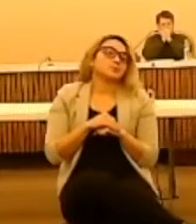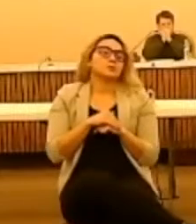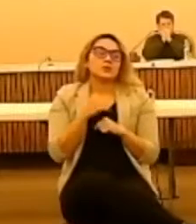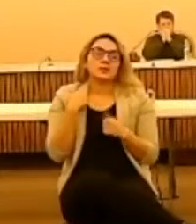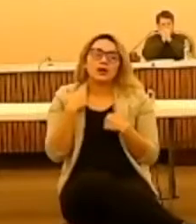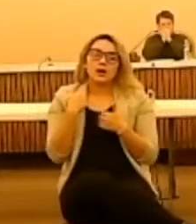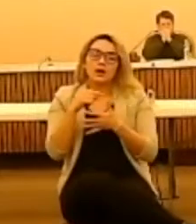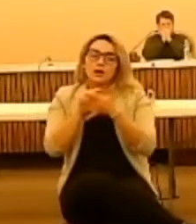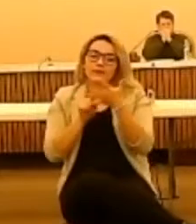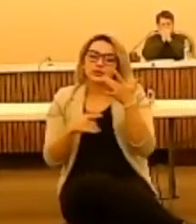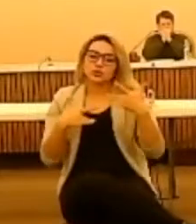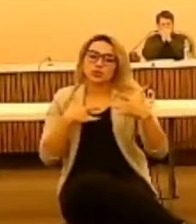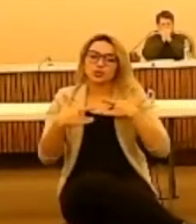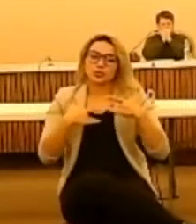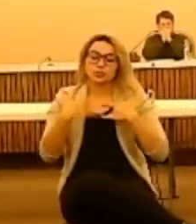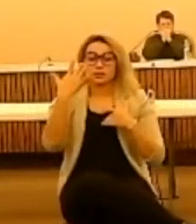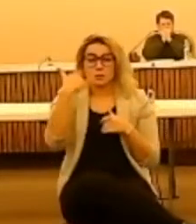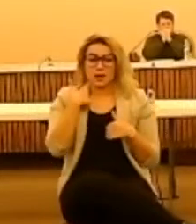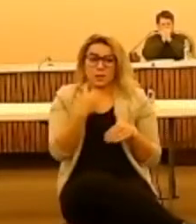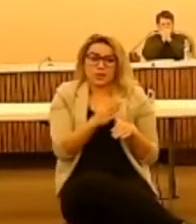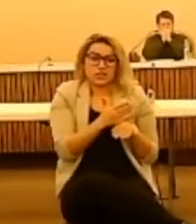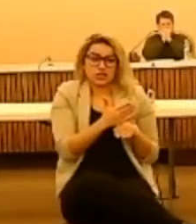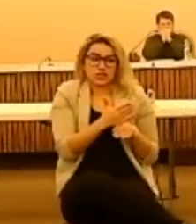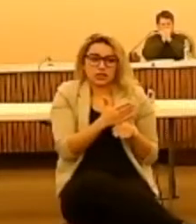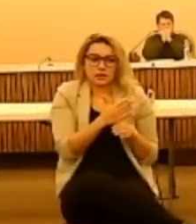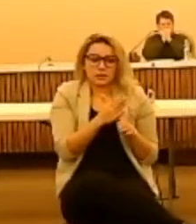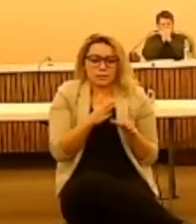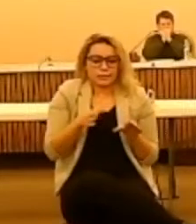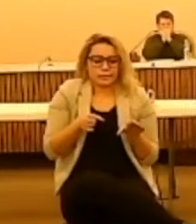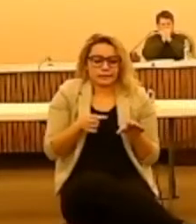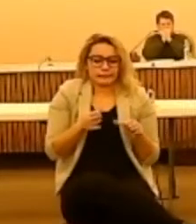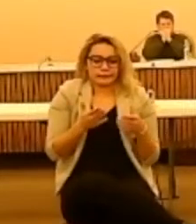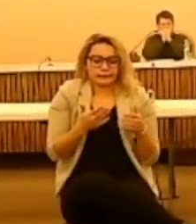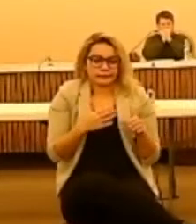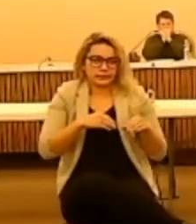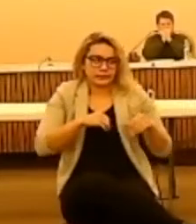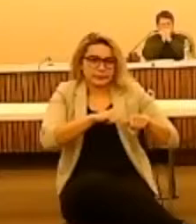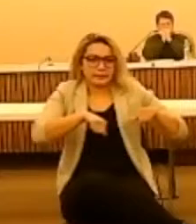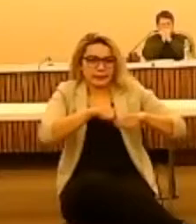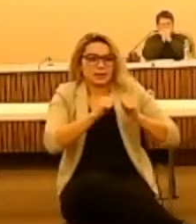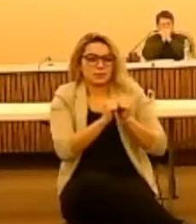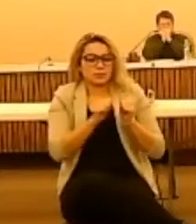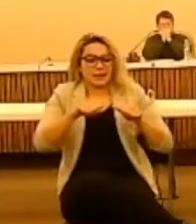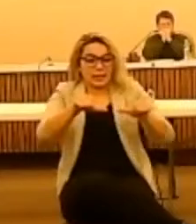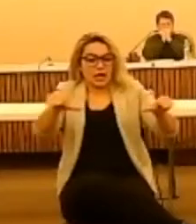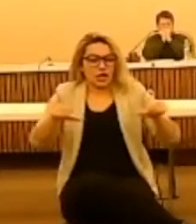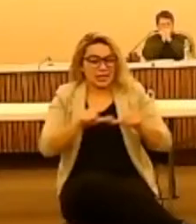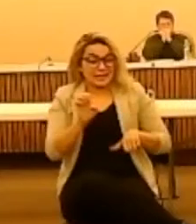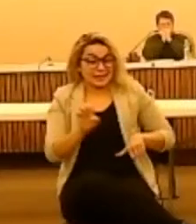share a border with Parcel E to the south of the proposed east site development.